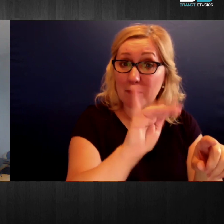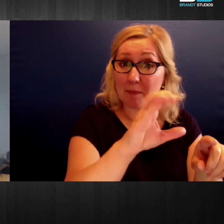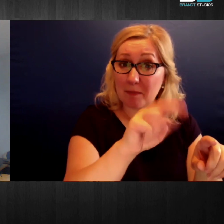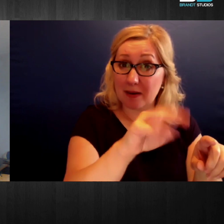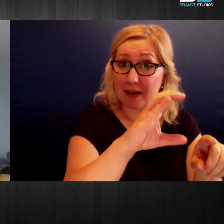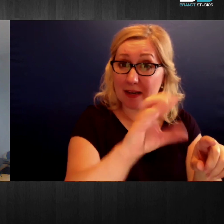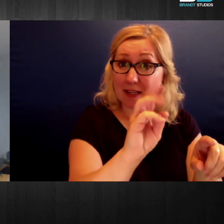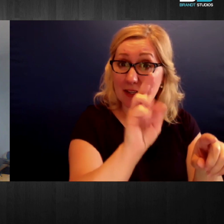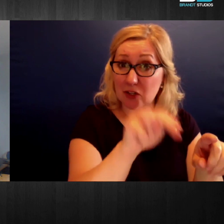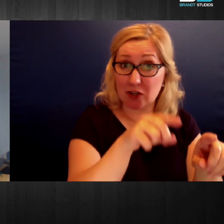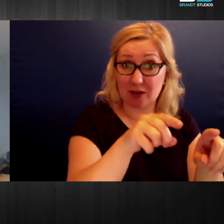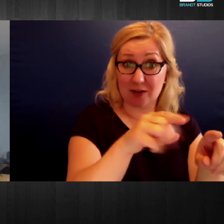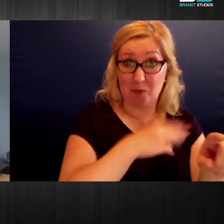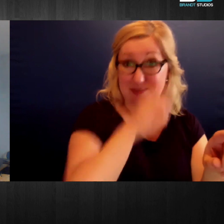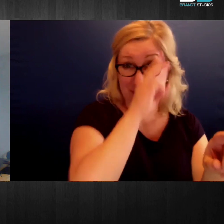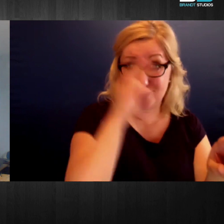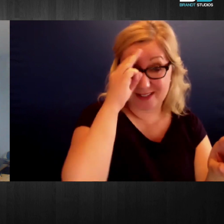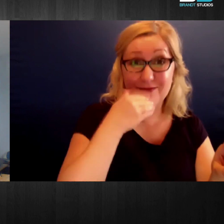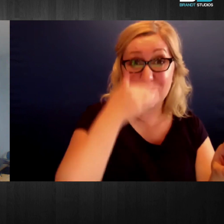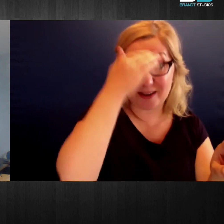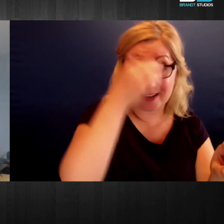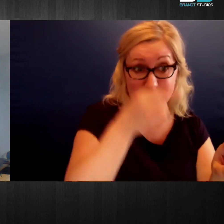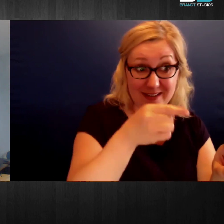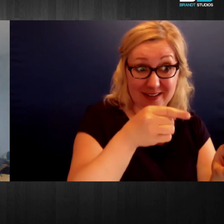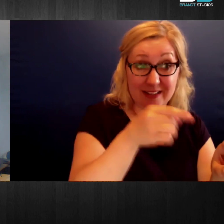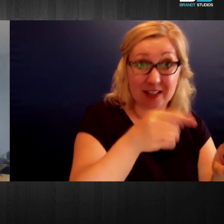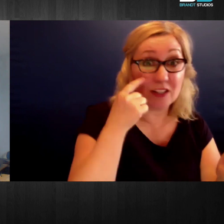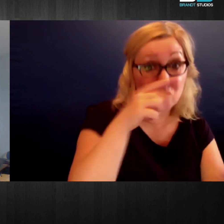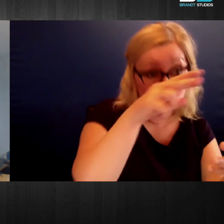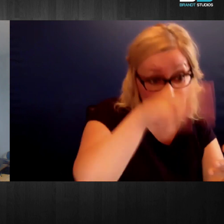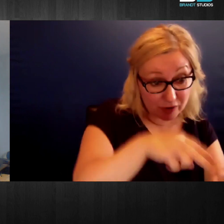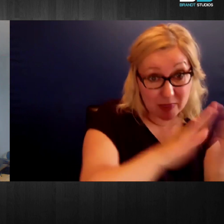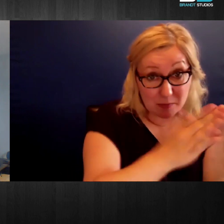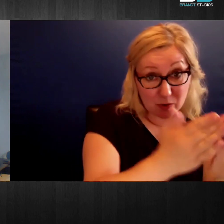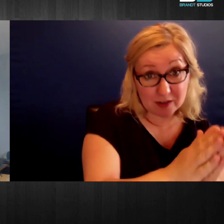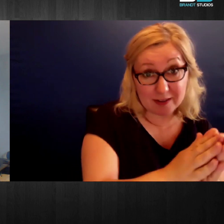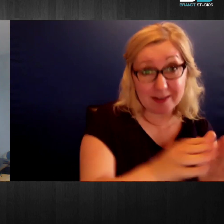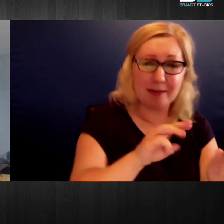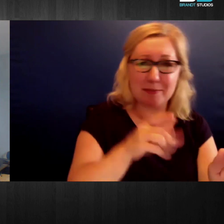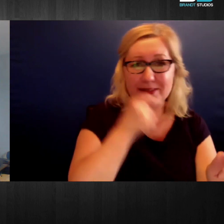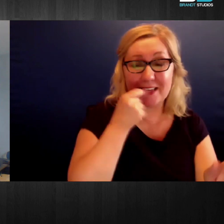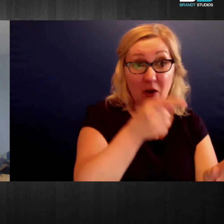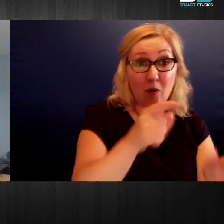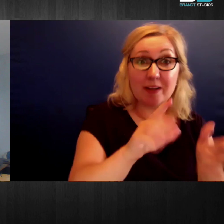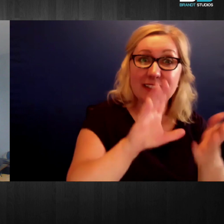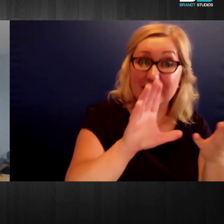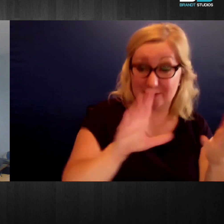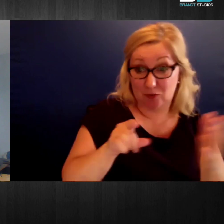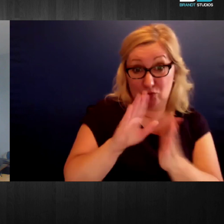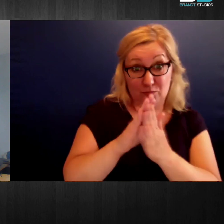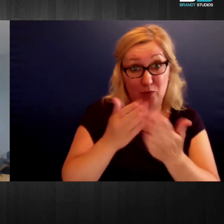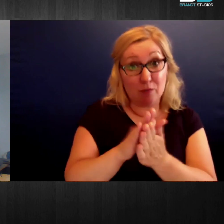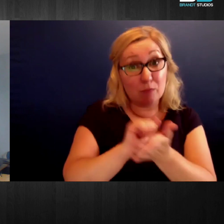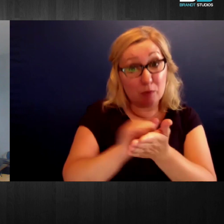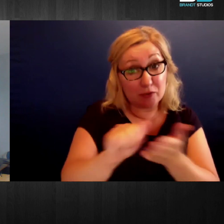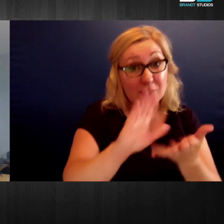1862. This likely never happened, but it speaks true to the effect that reading has on all of us to inspire